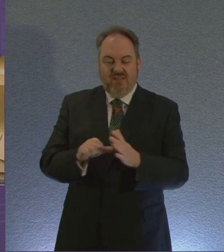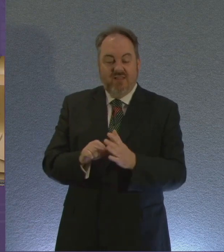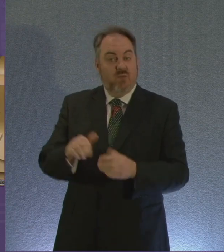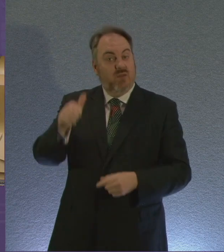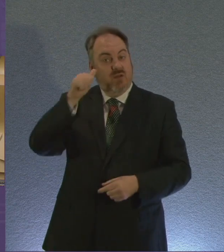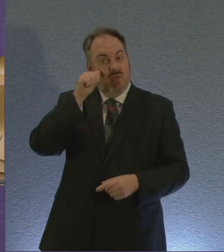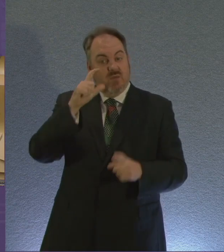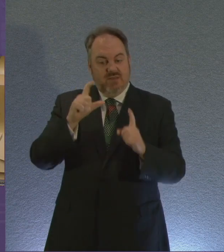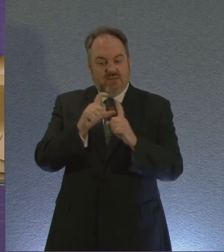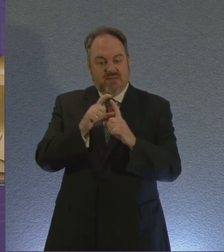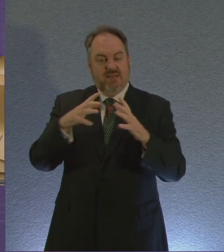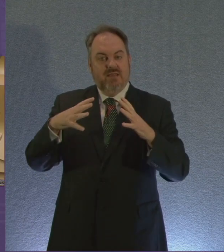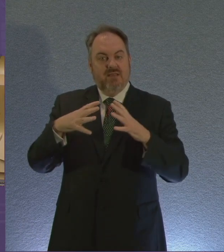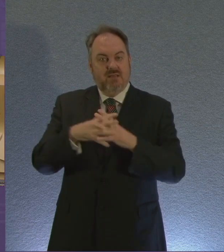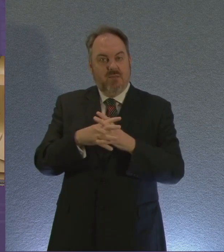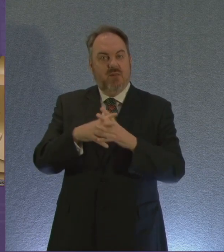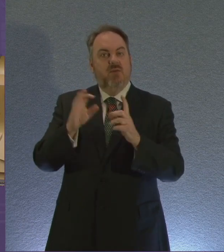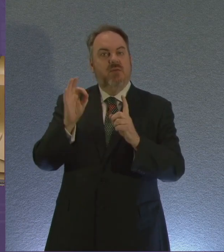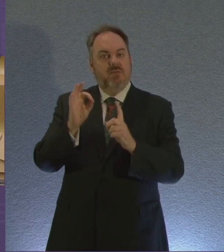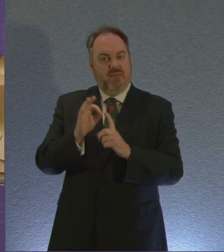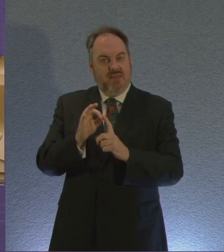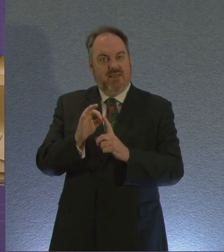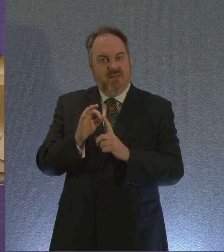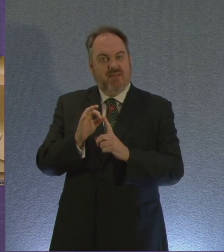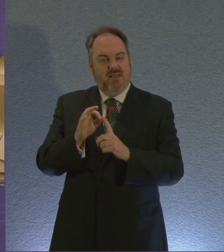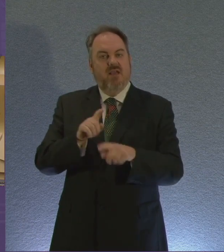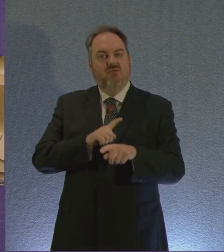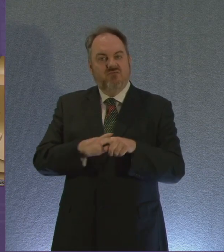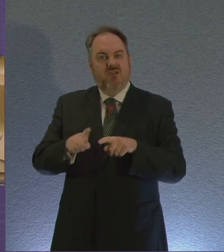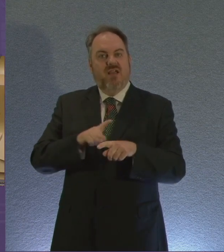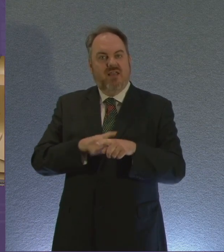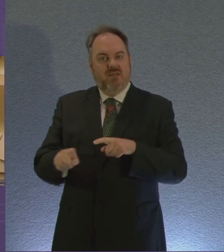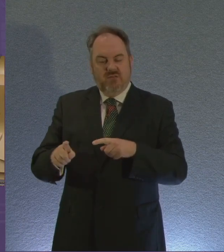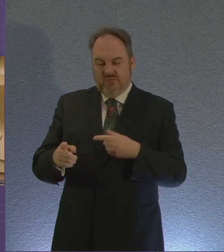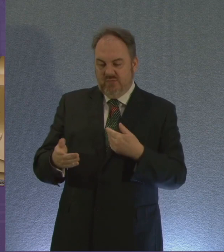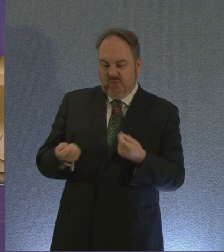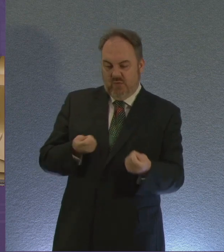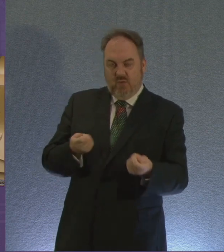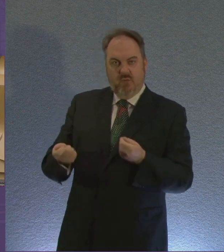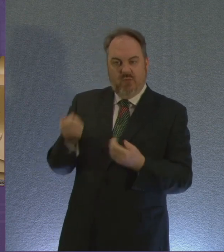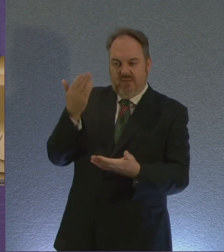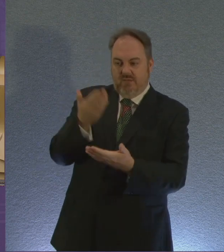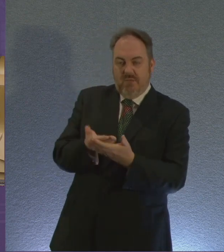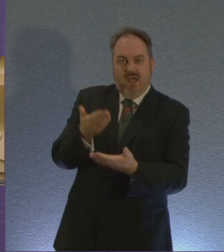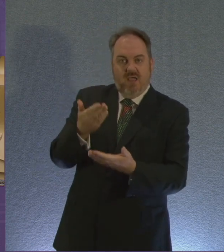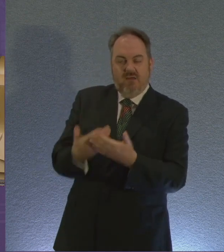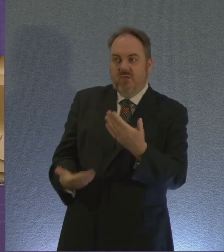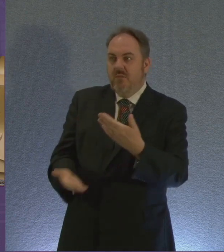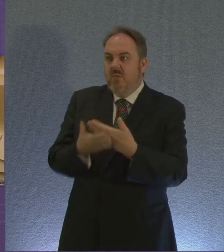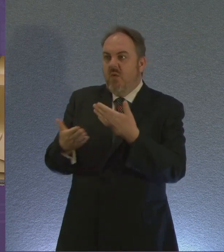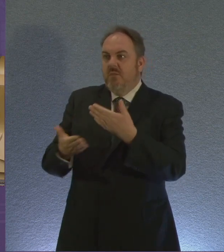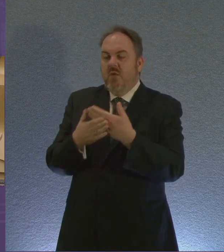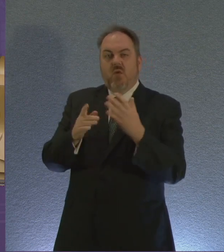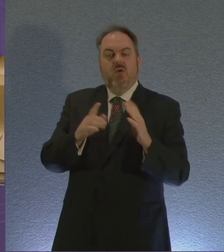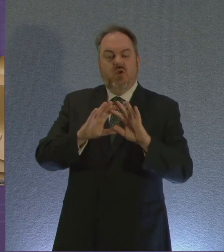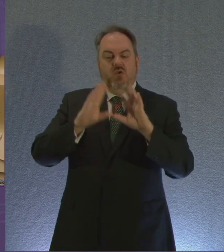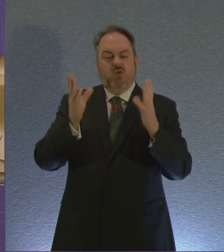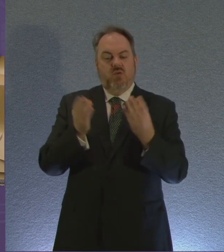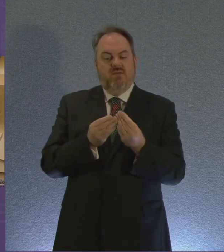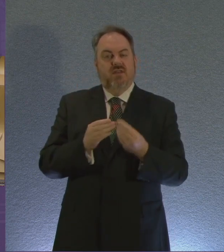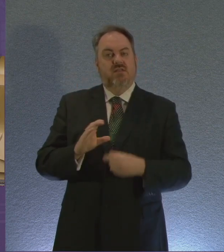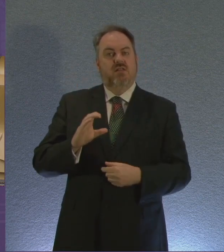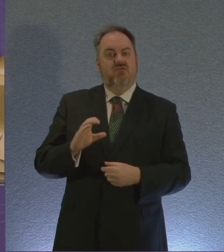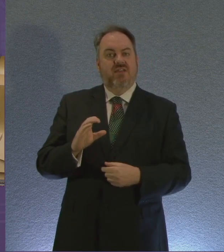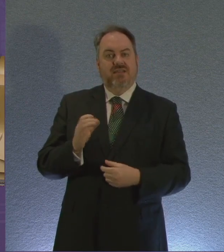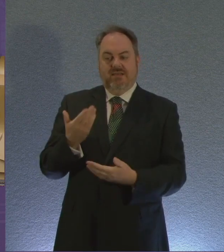facing challenges and concentrating quite rightly on meeting the emergent huge demand for universal credit. Presiding Officer, not long ago